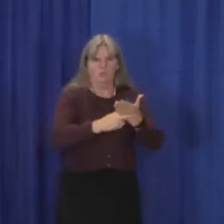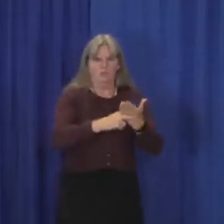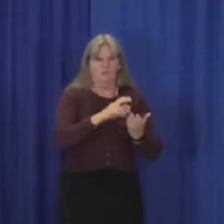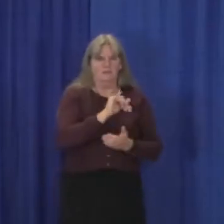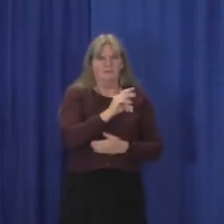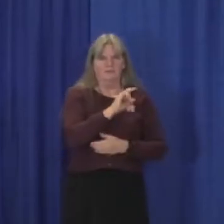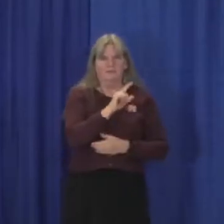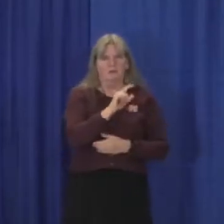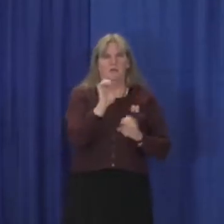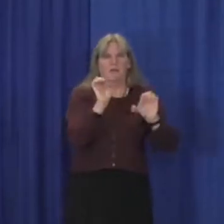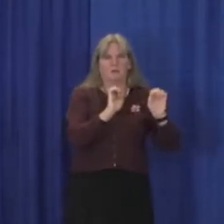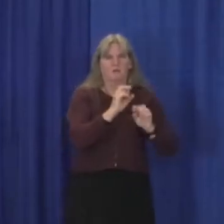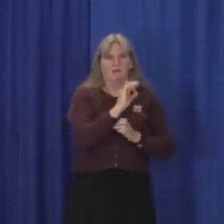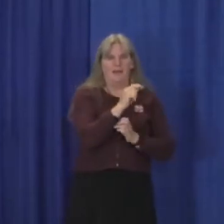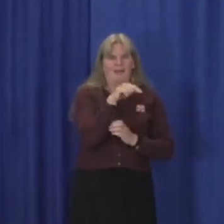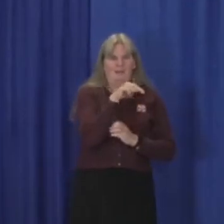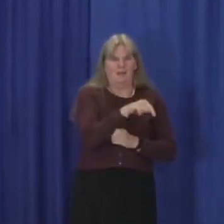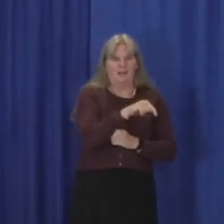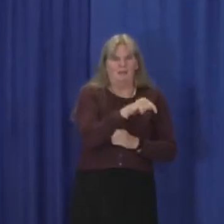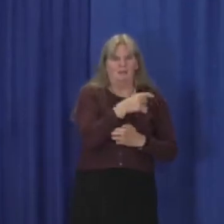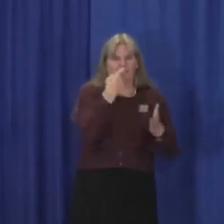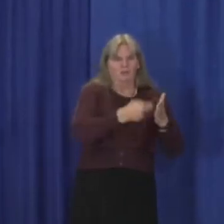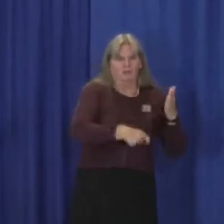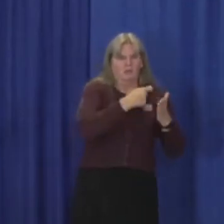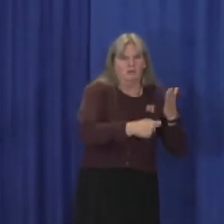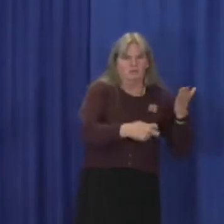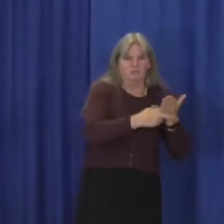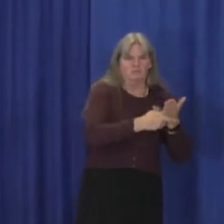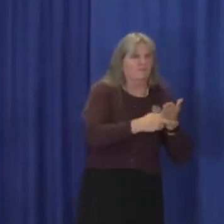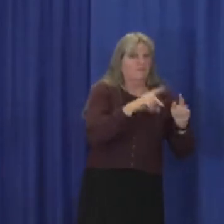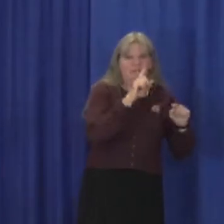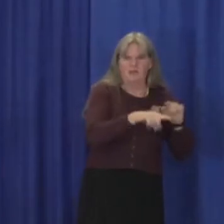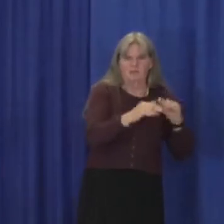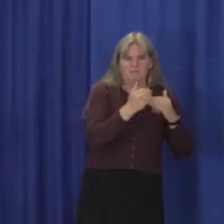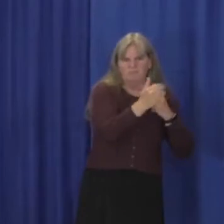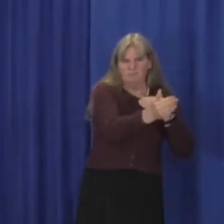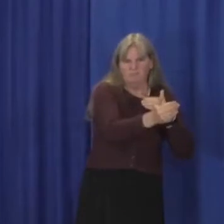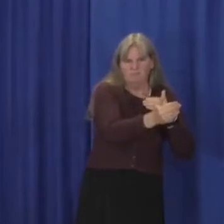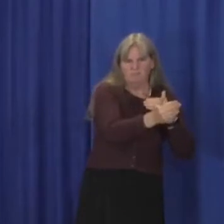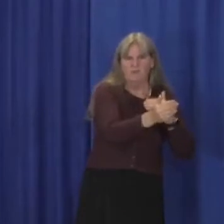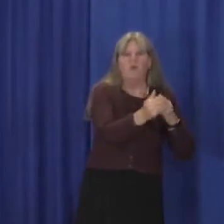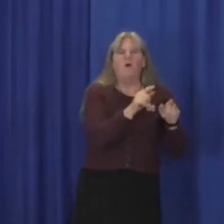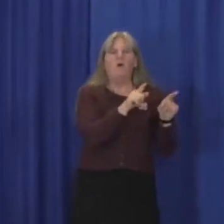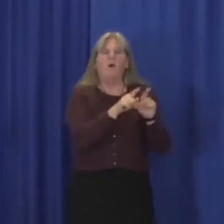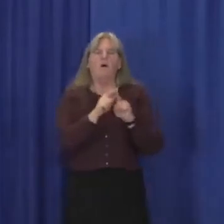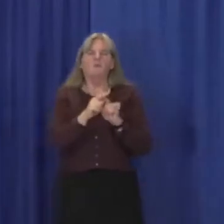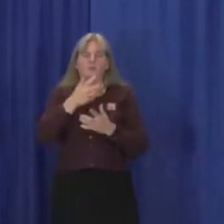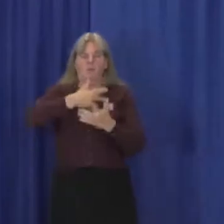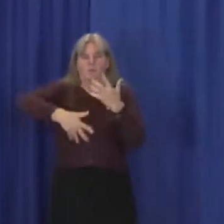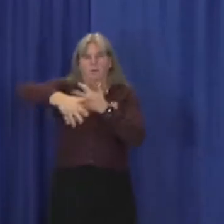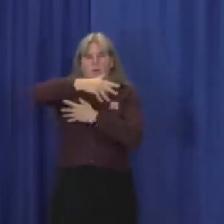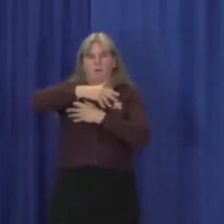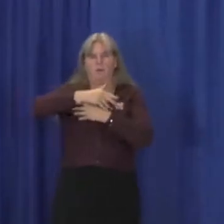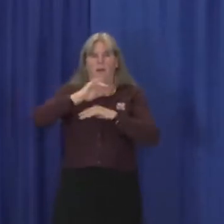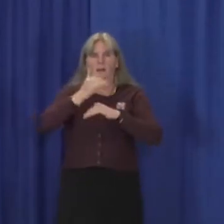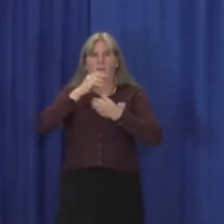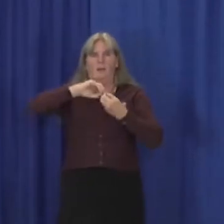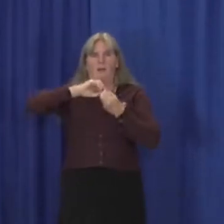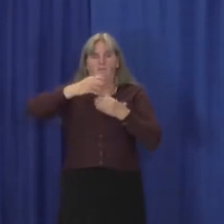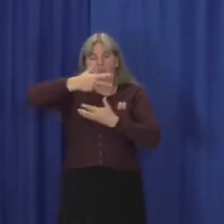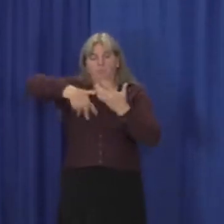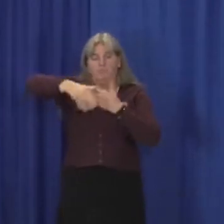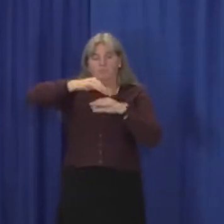Measure Act. There will also no longer be any legal limits on gathering sizes in the